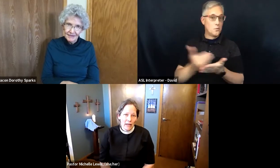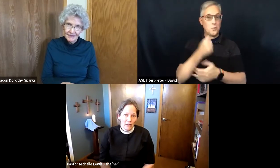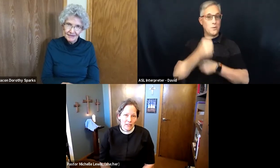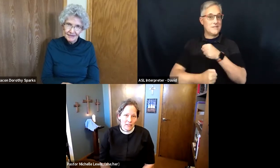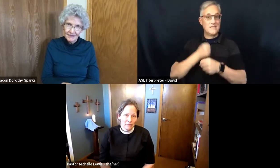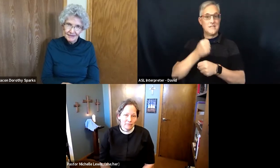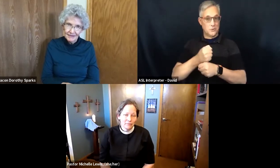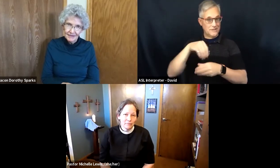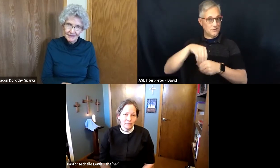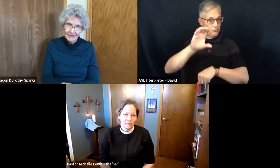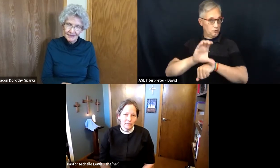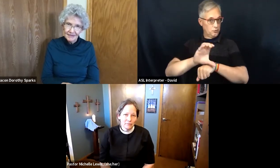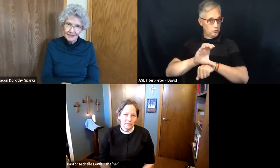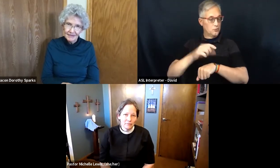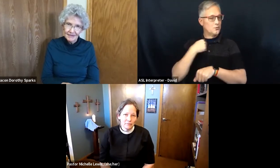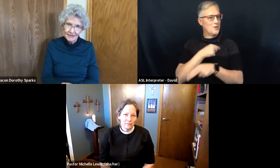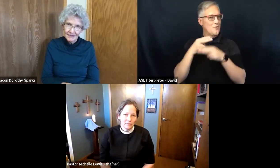call Advent.